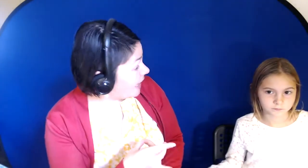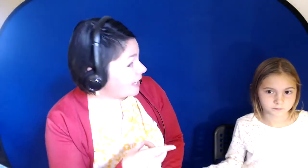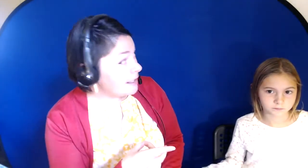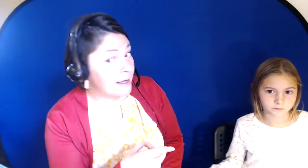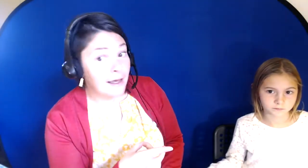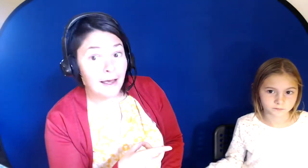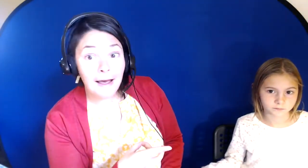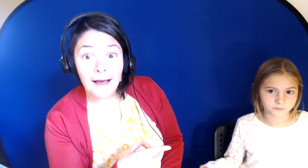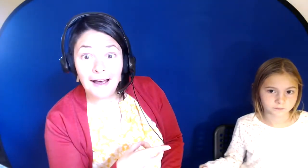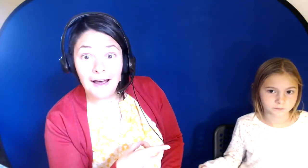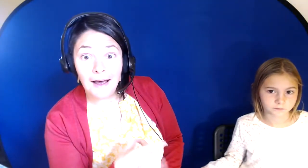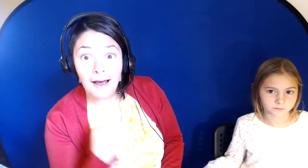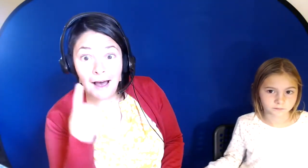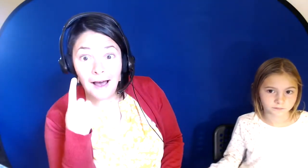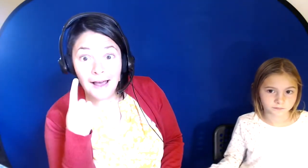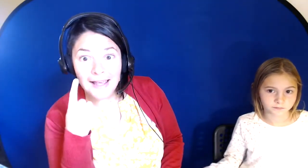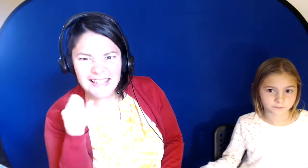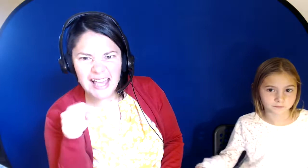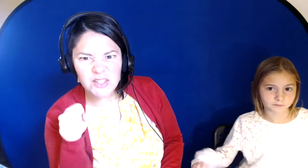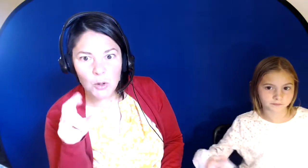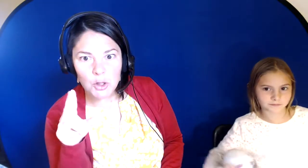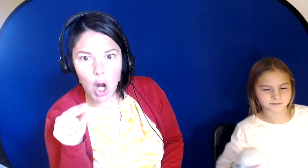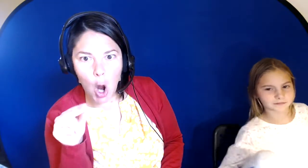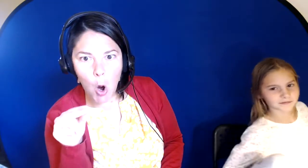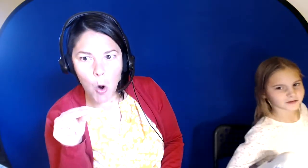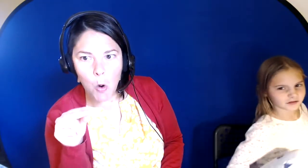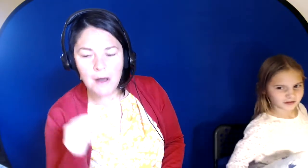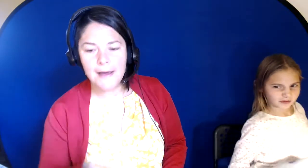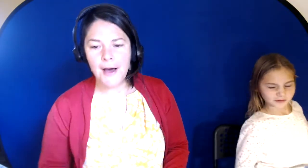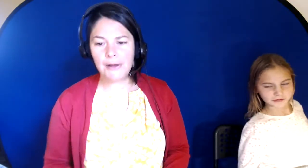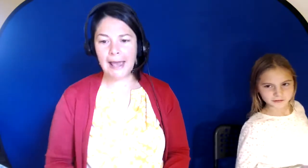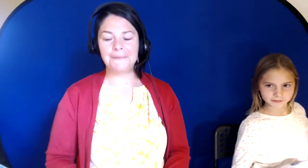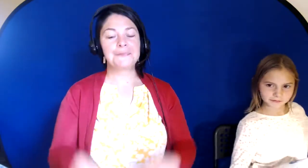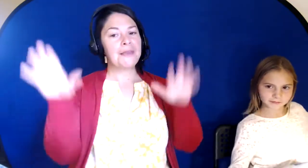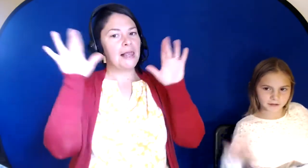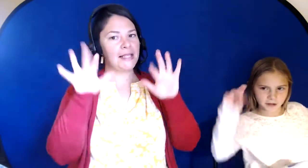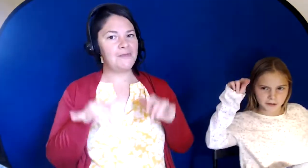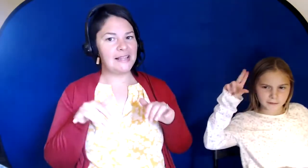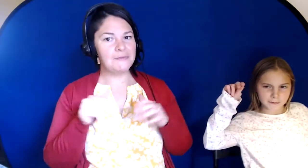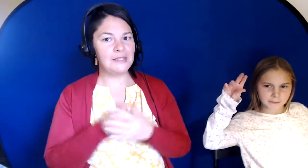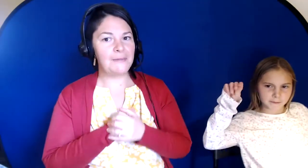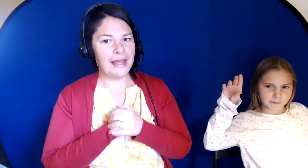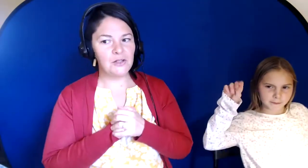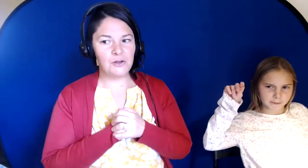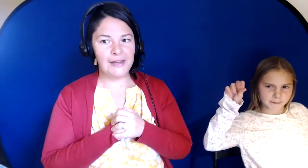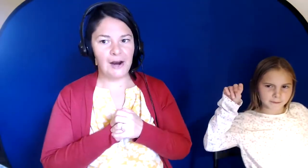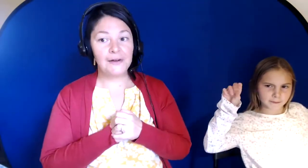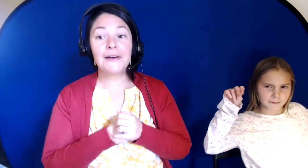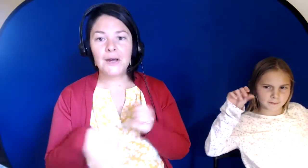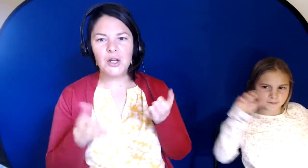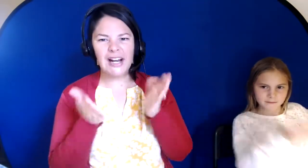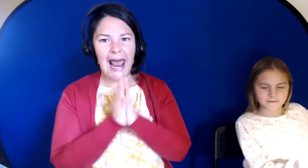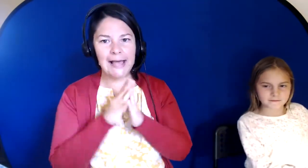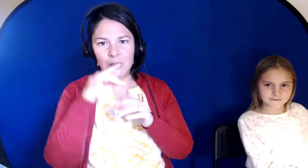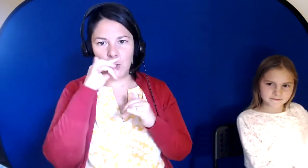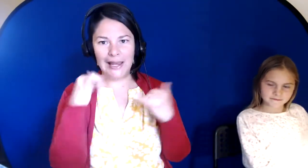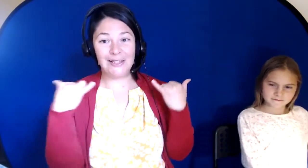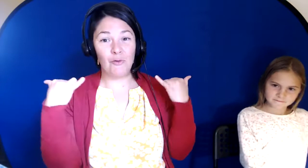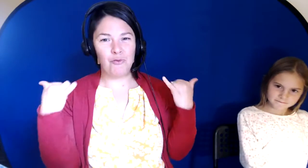like? Yes or no? Okay, let's write down some answers over here. You're going to ask your kids right